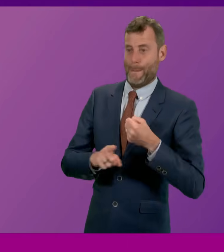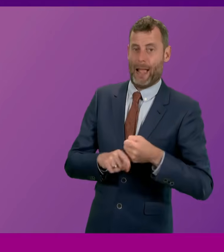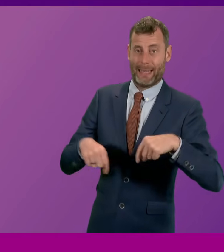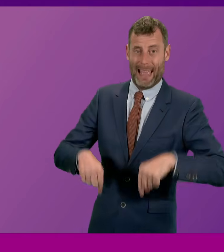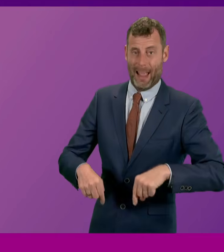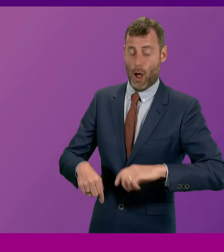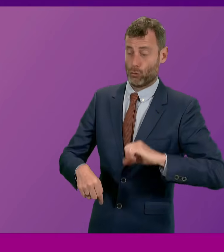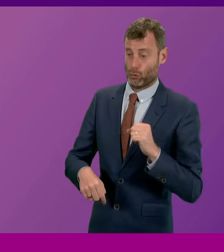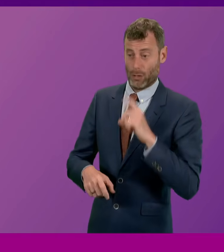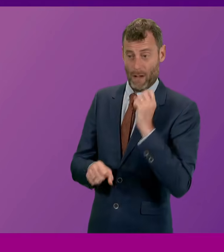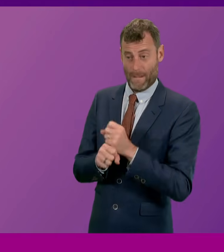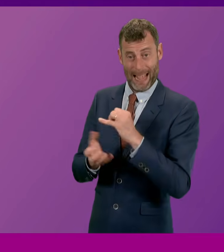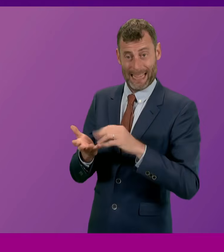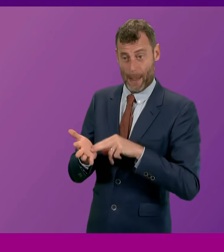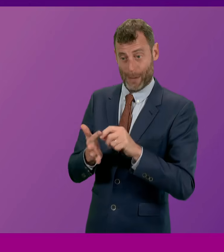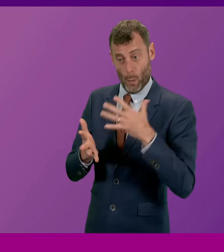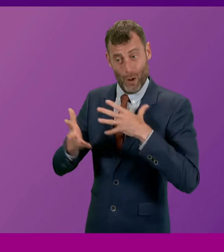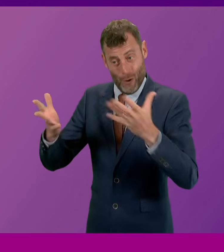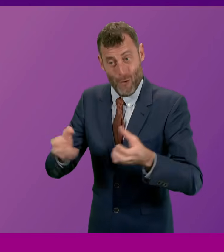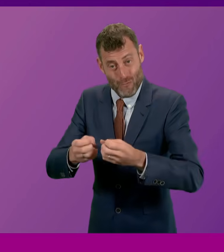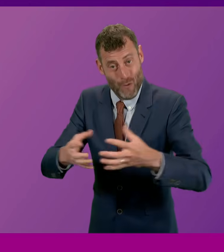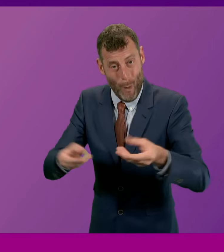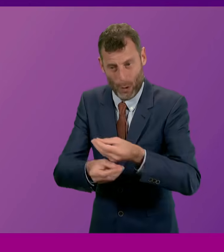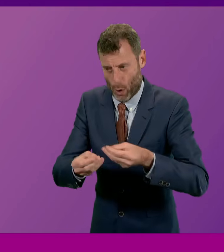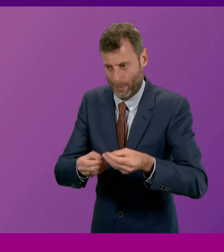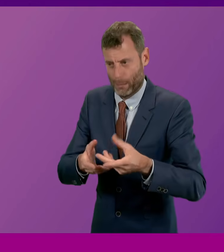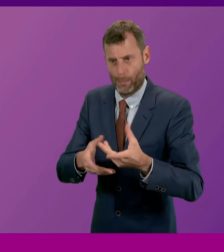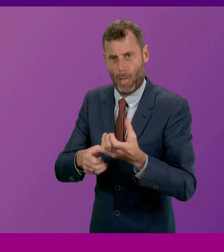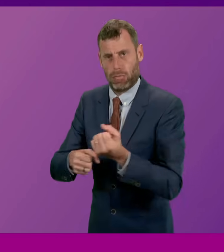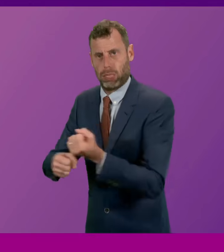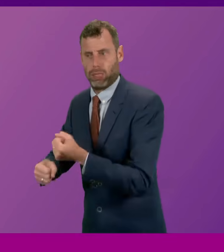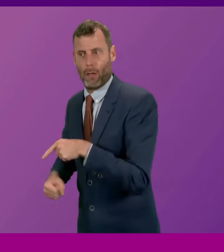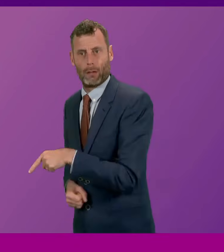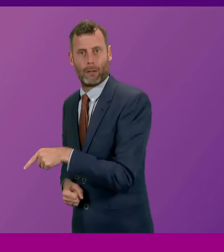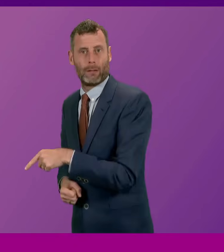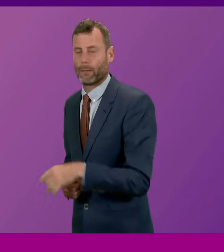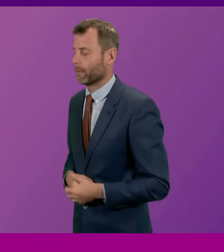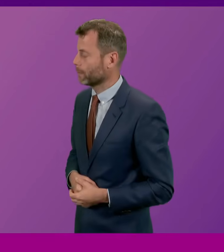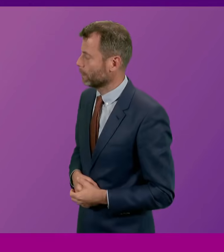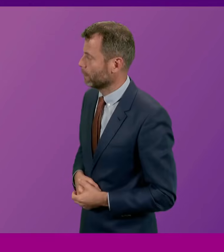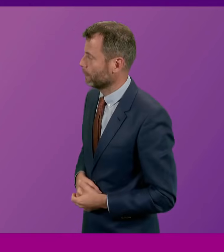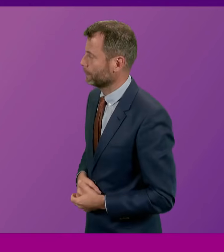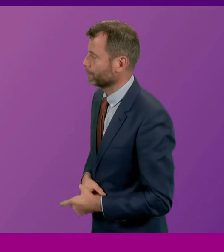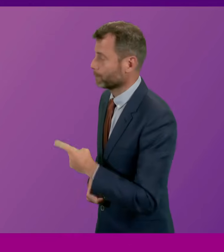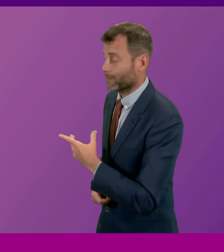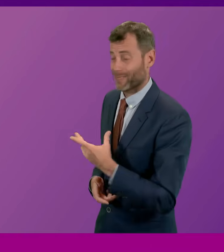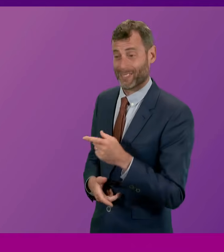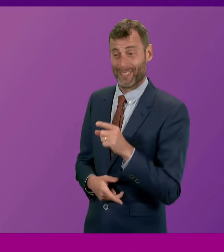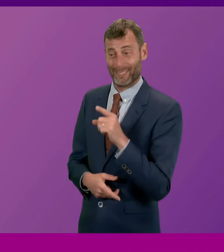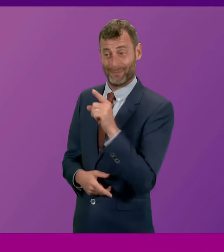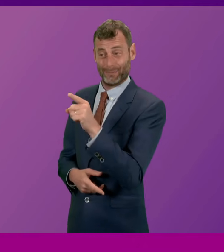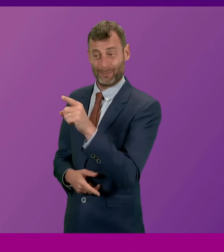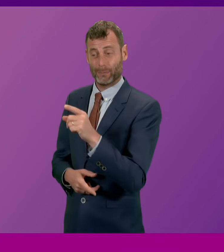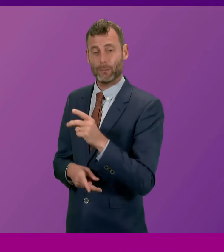Scottish Government to work to grow our economy? First Minister. Presiding Officer, I think the